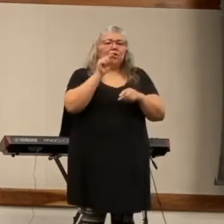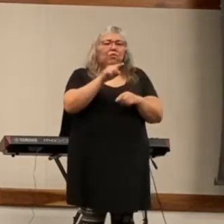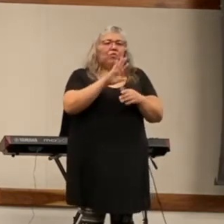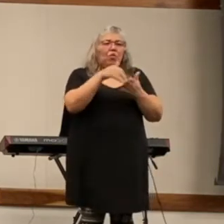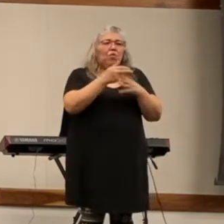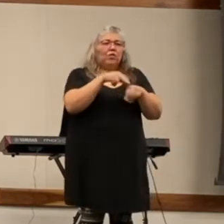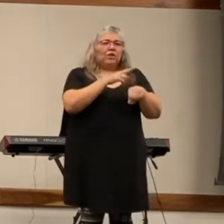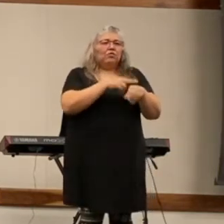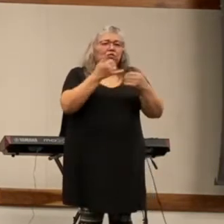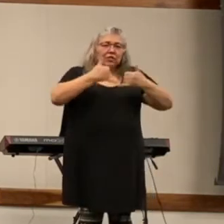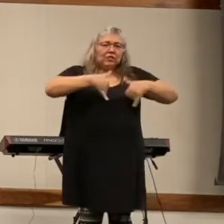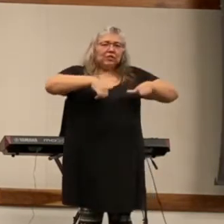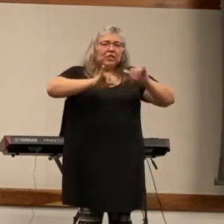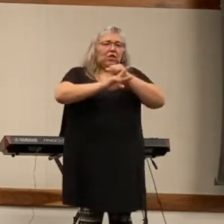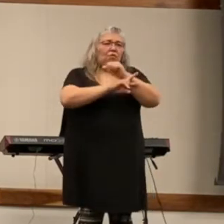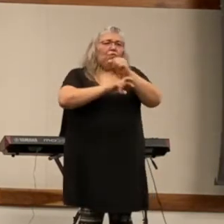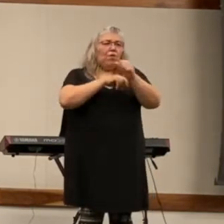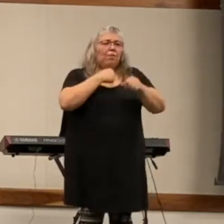yet the whole nation are still robbing me.